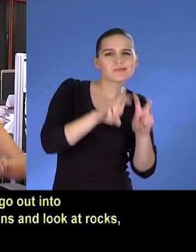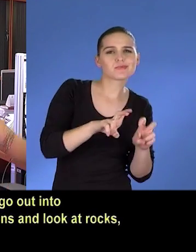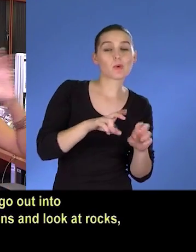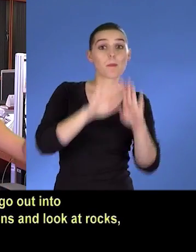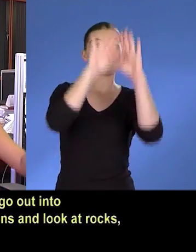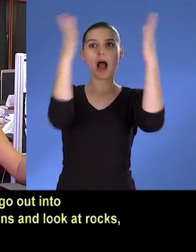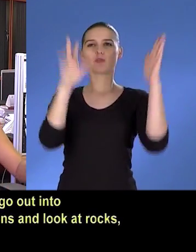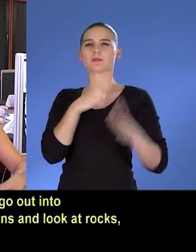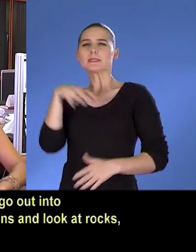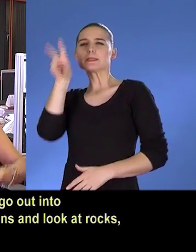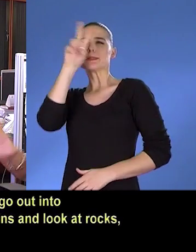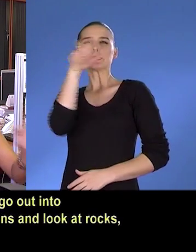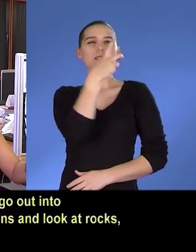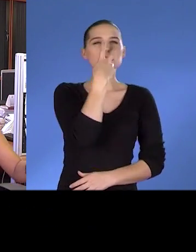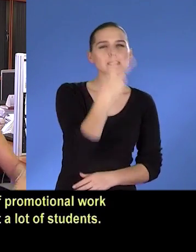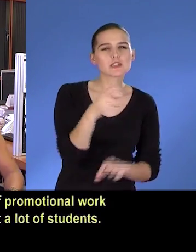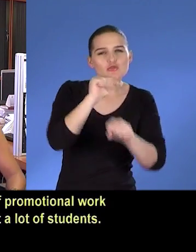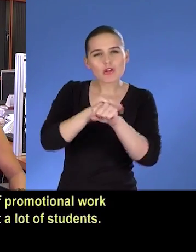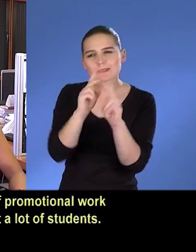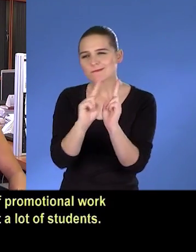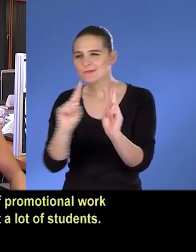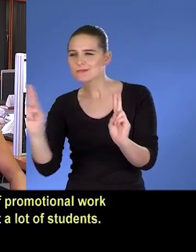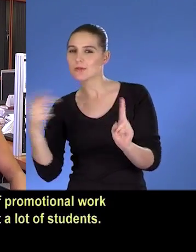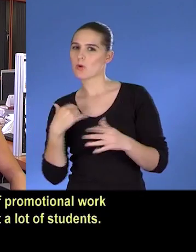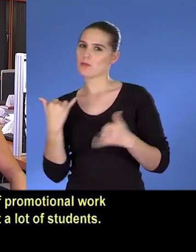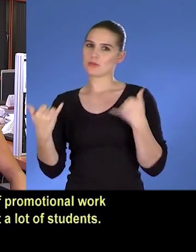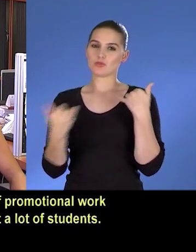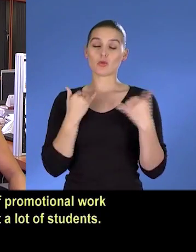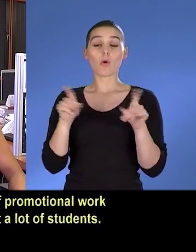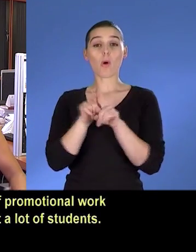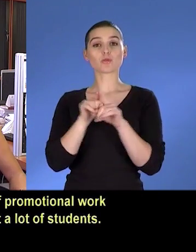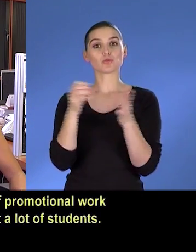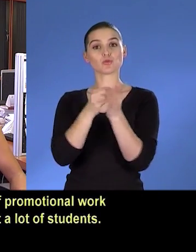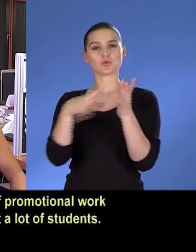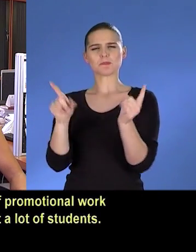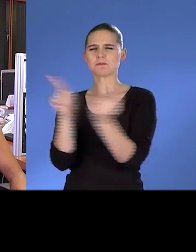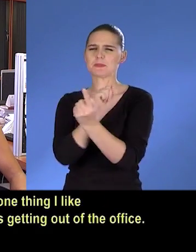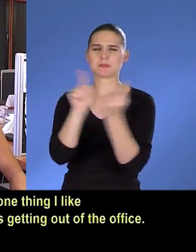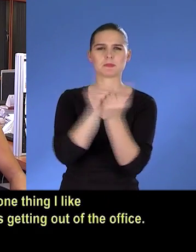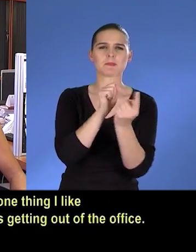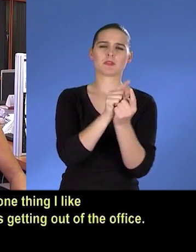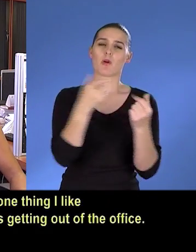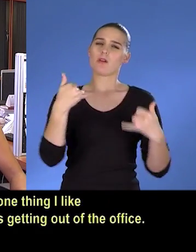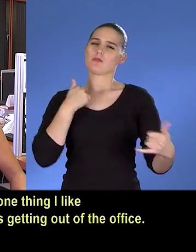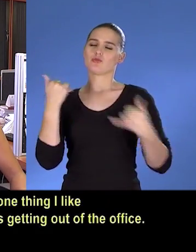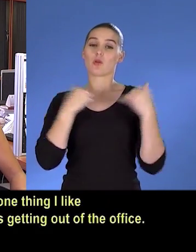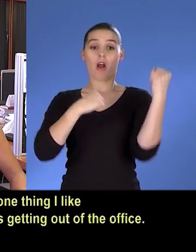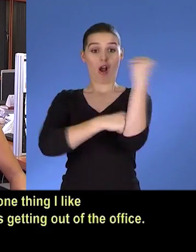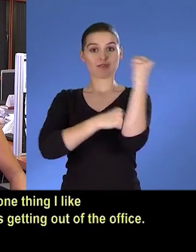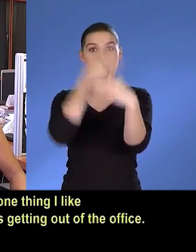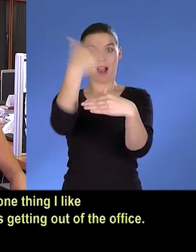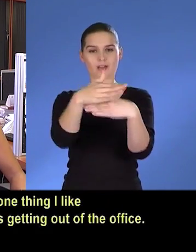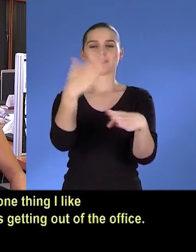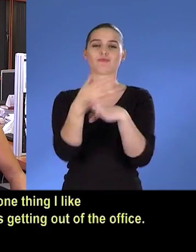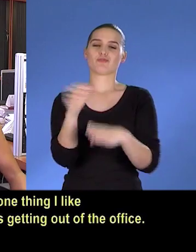I go out into the mountains and look at rocks. I do a lot of promotion work. I meet a lot of students. So the one thing I like